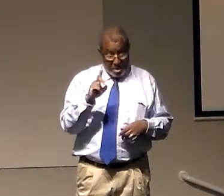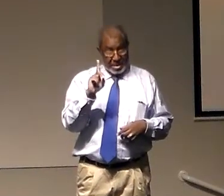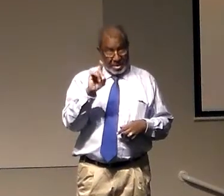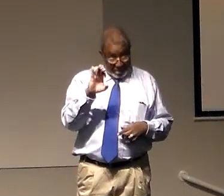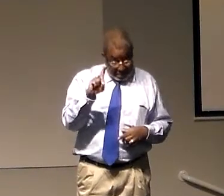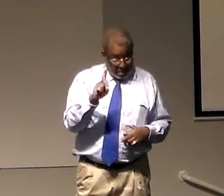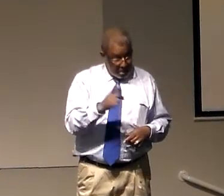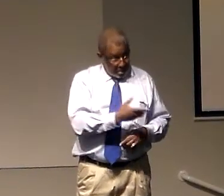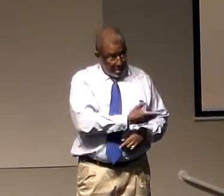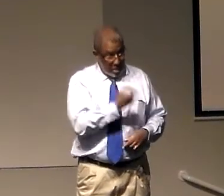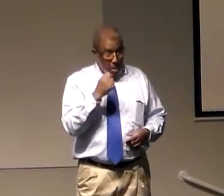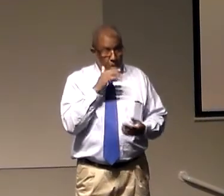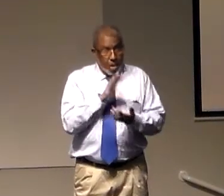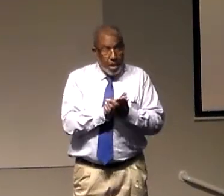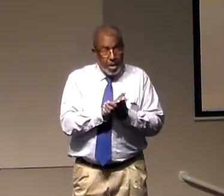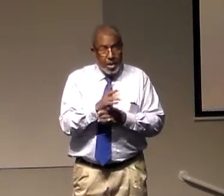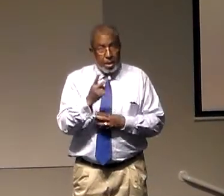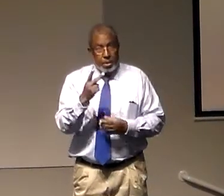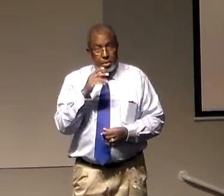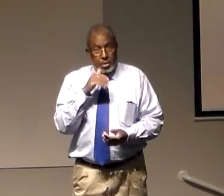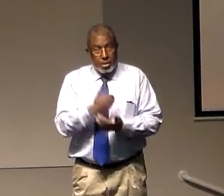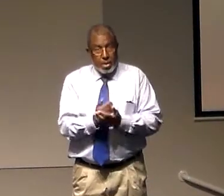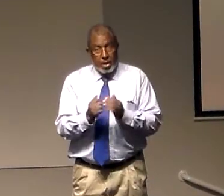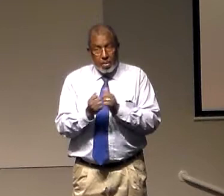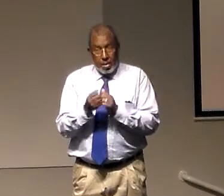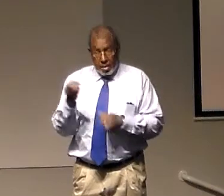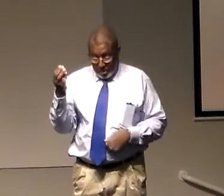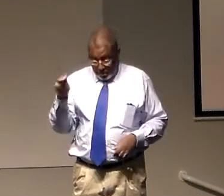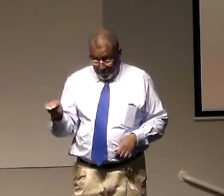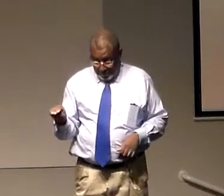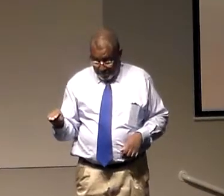So, Lot did take his wife and his 2 daughters,